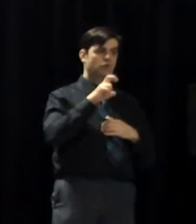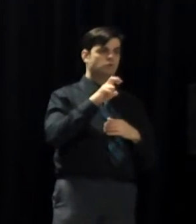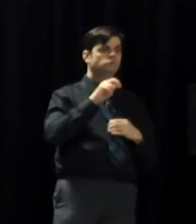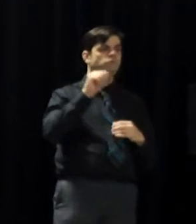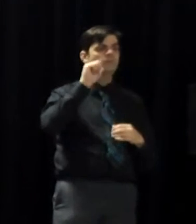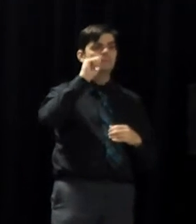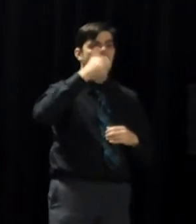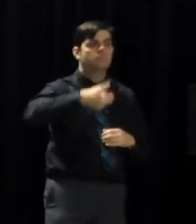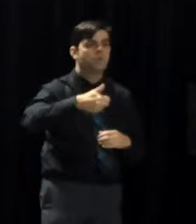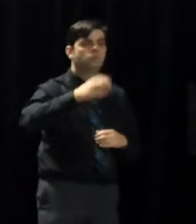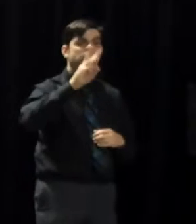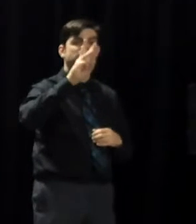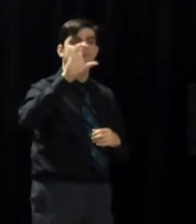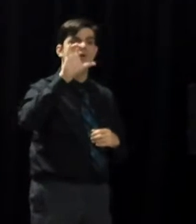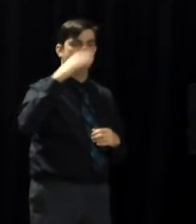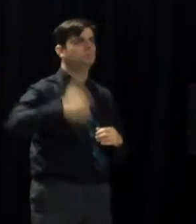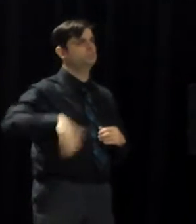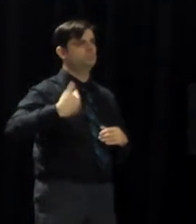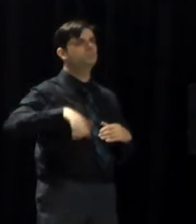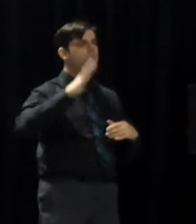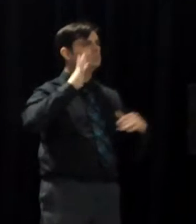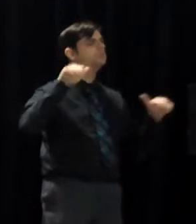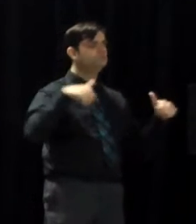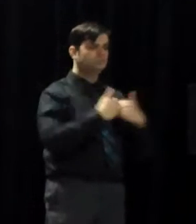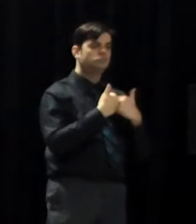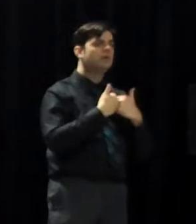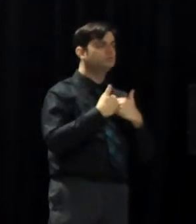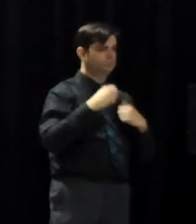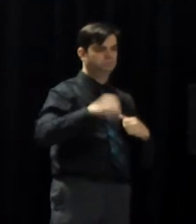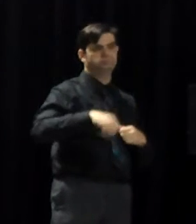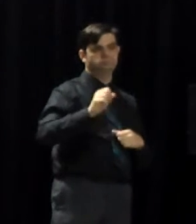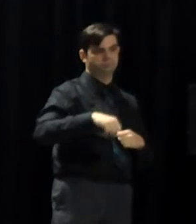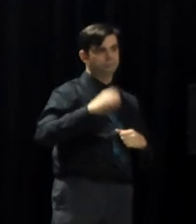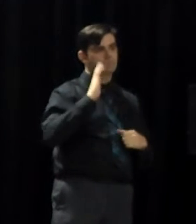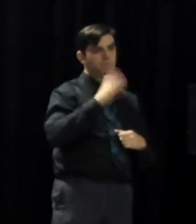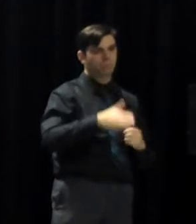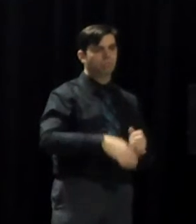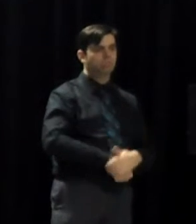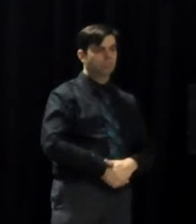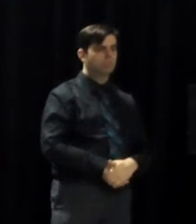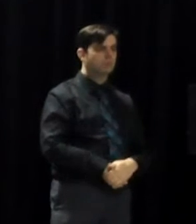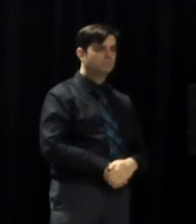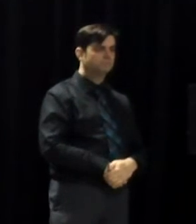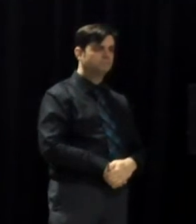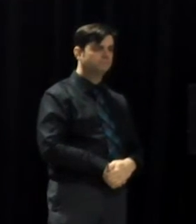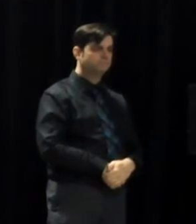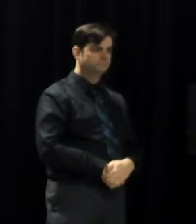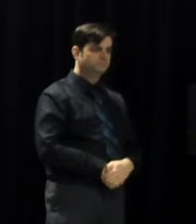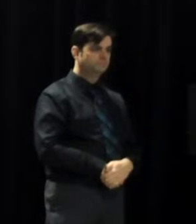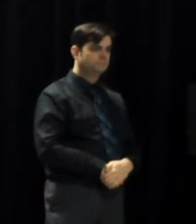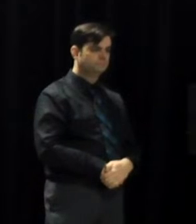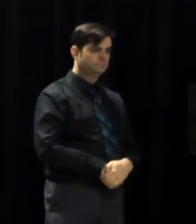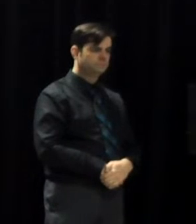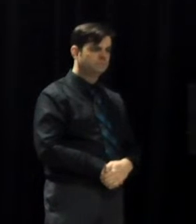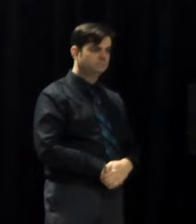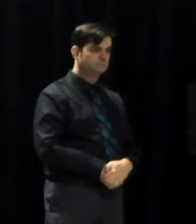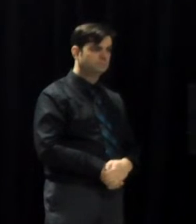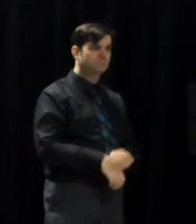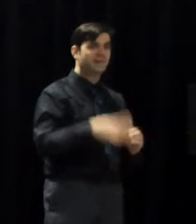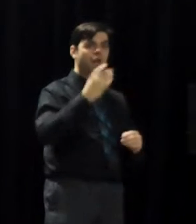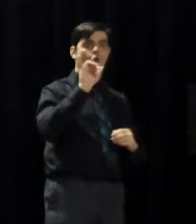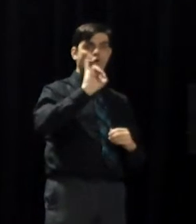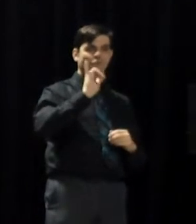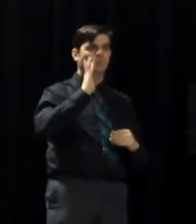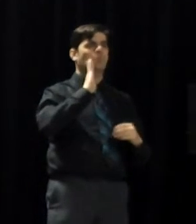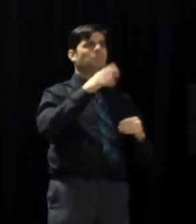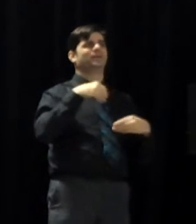of that. You're challenging everything. You'll challenge our ability to do contact tracing and investigations. So just because